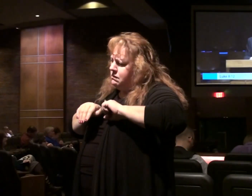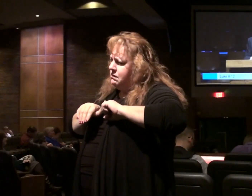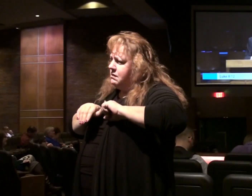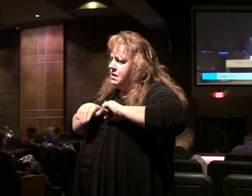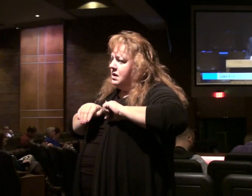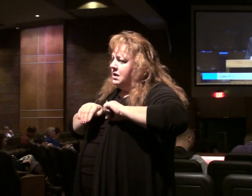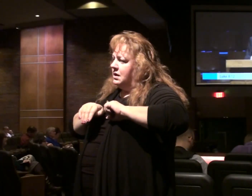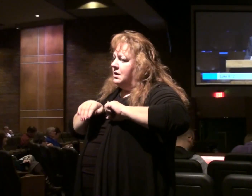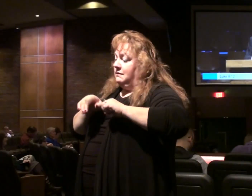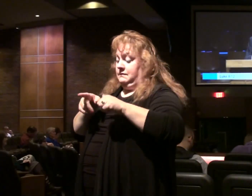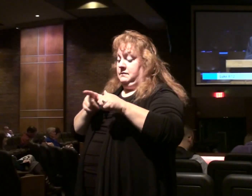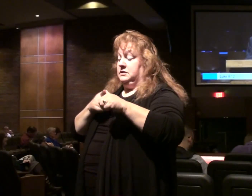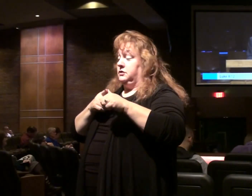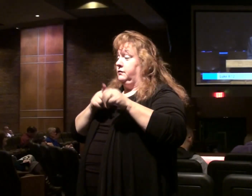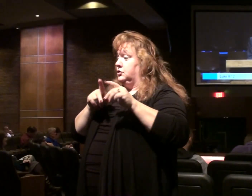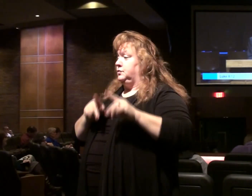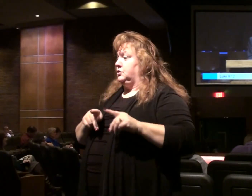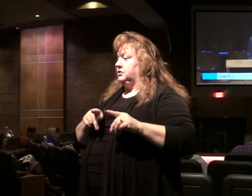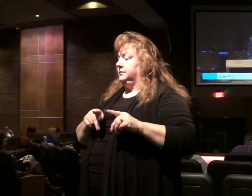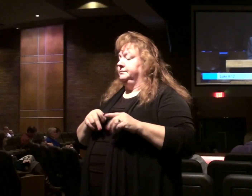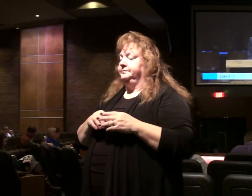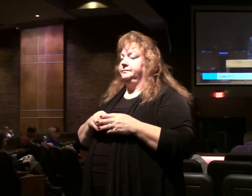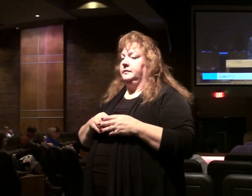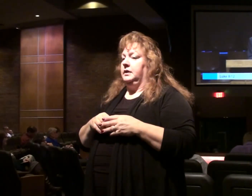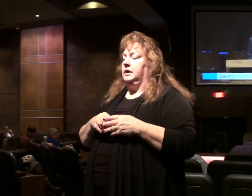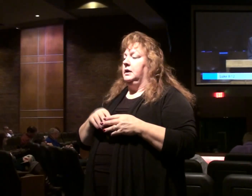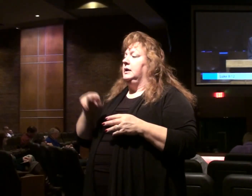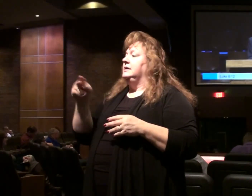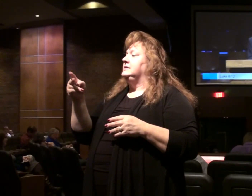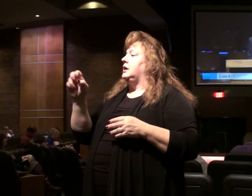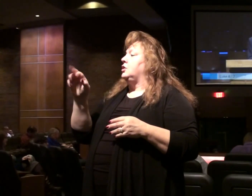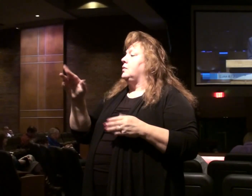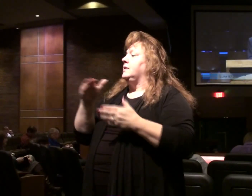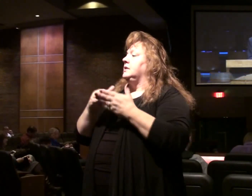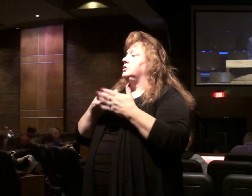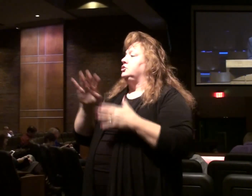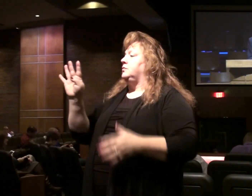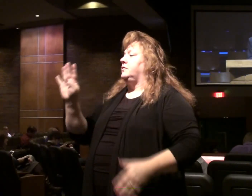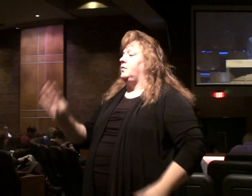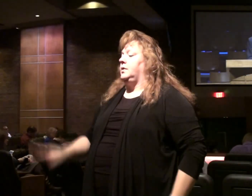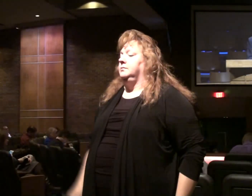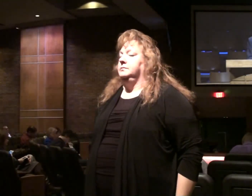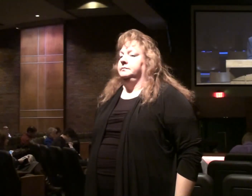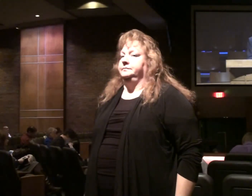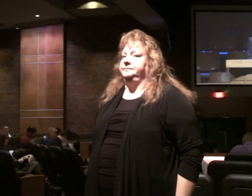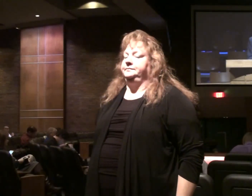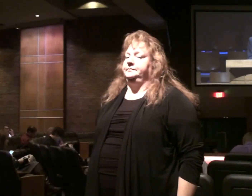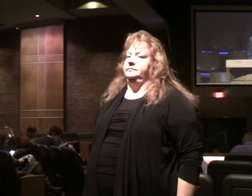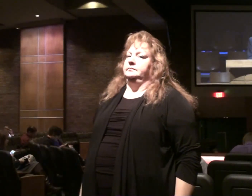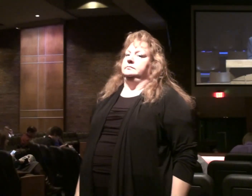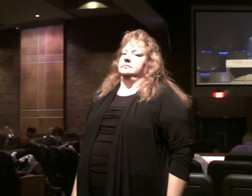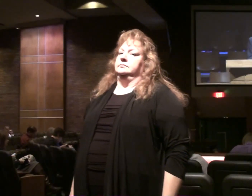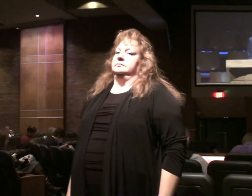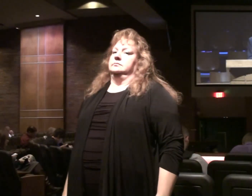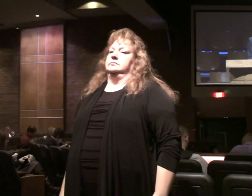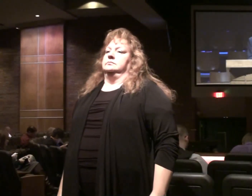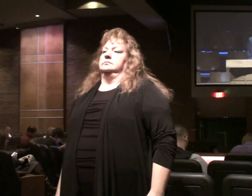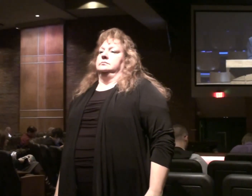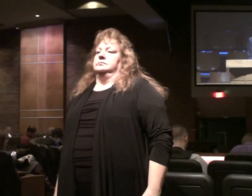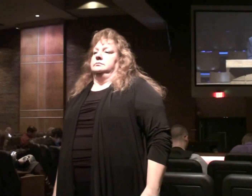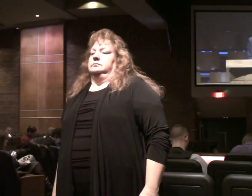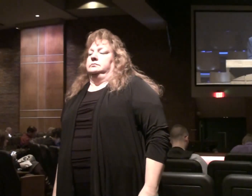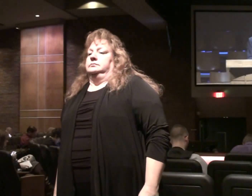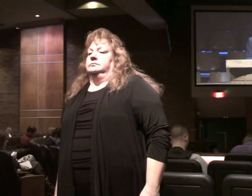the situation. In a different picture, come over to 2 Corinthians chapter 4. Different comparison, but the